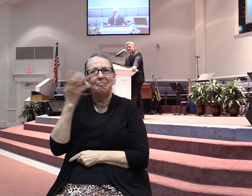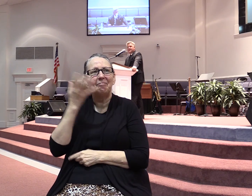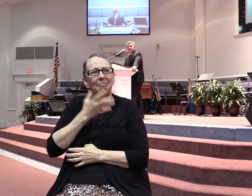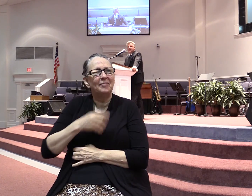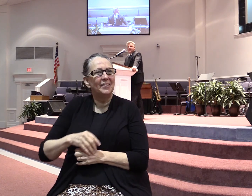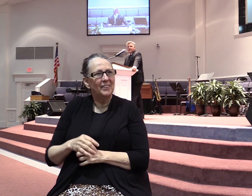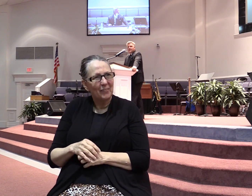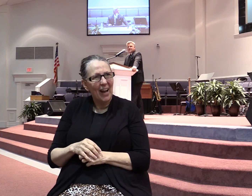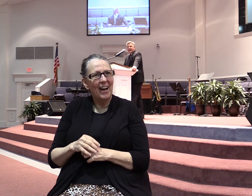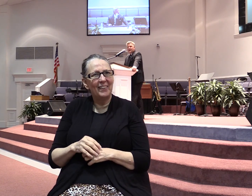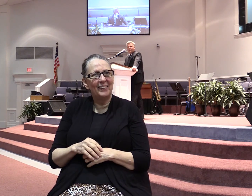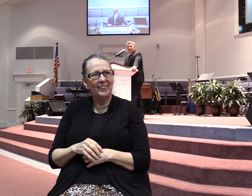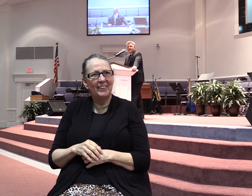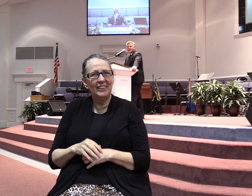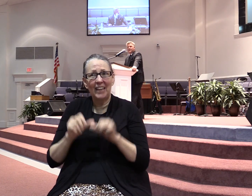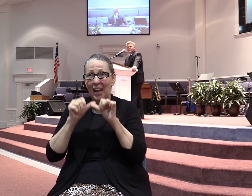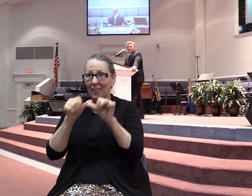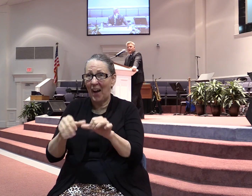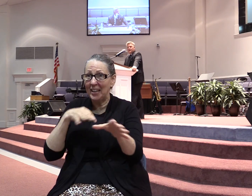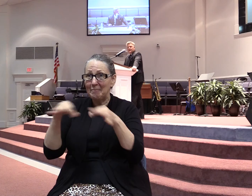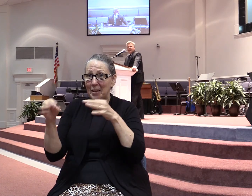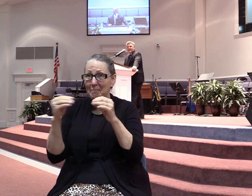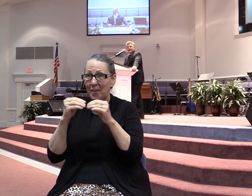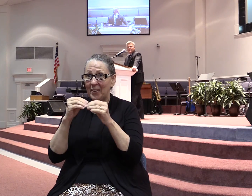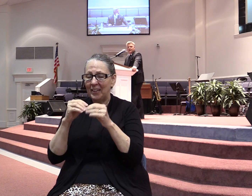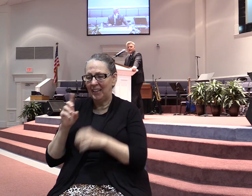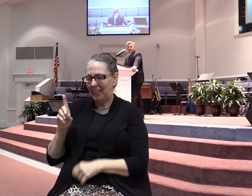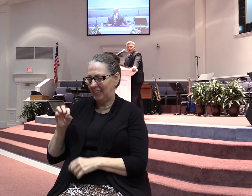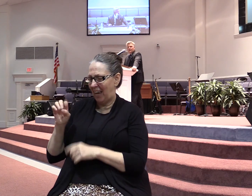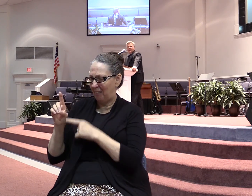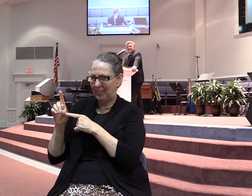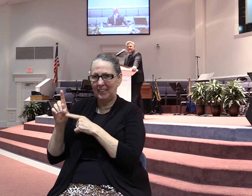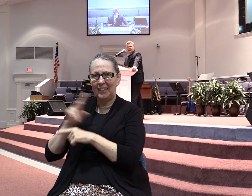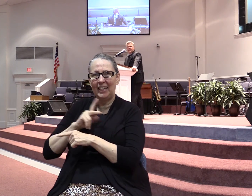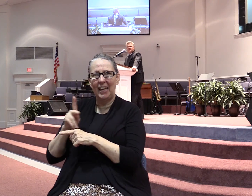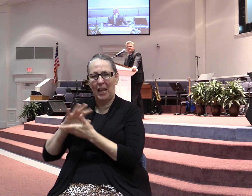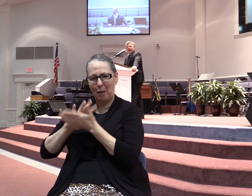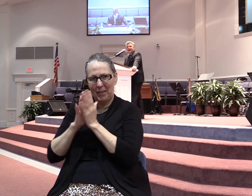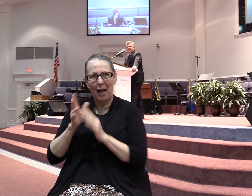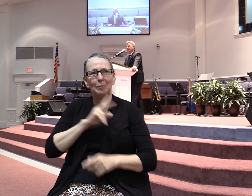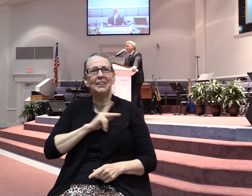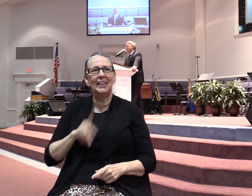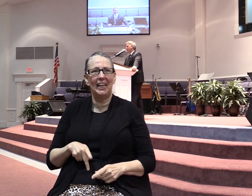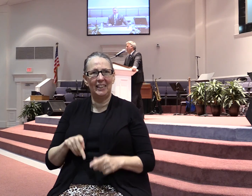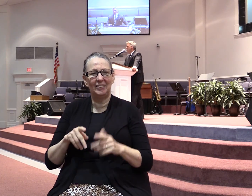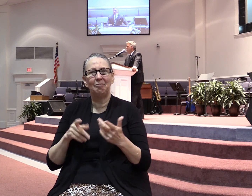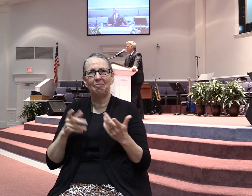success. Shall I go on? David reigns as king, spies.